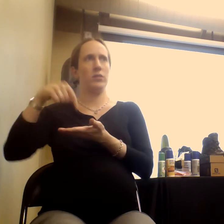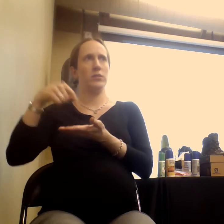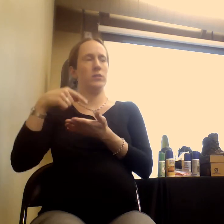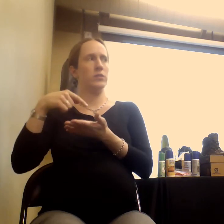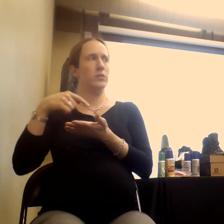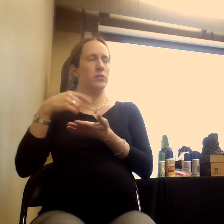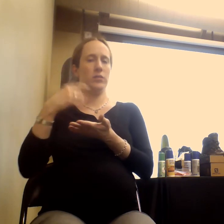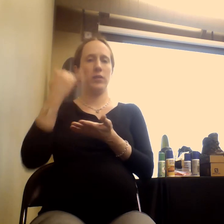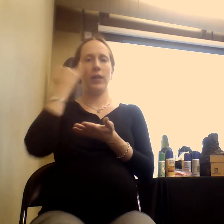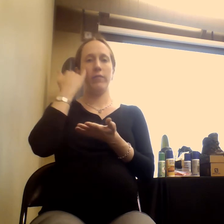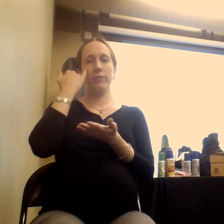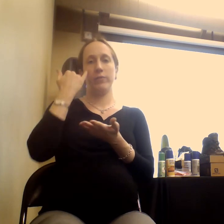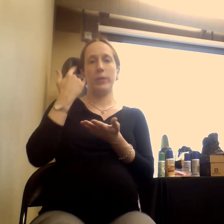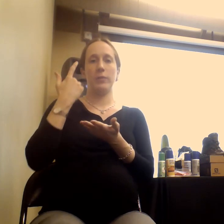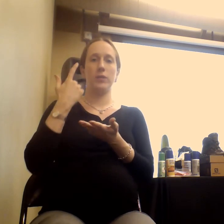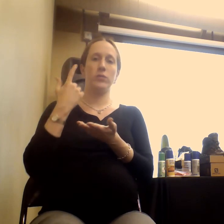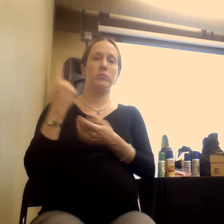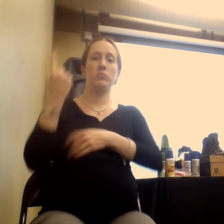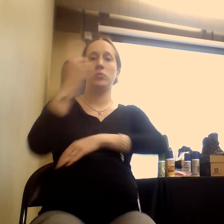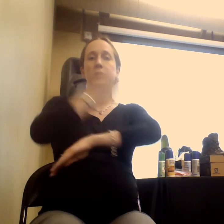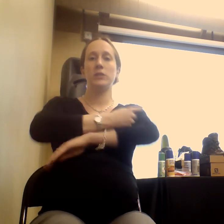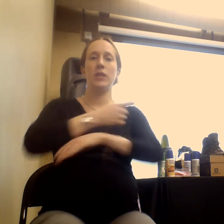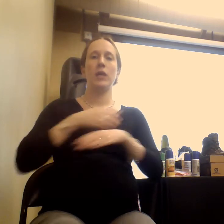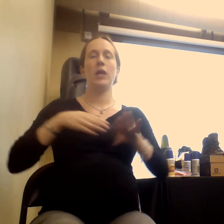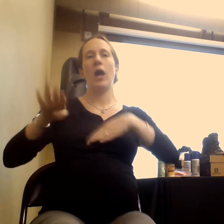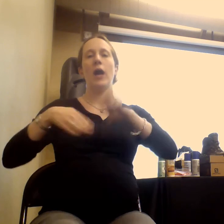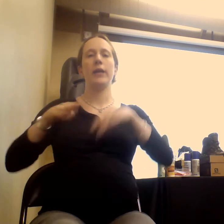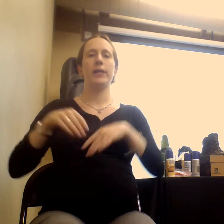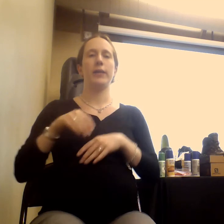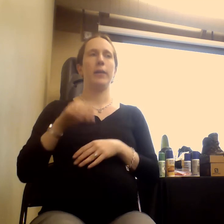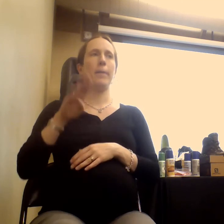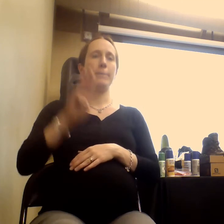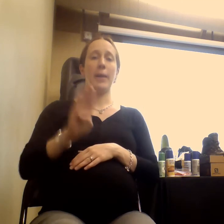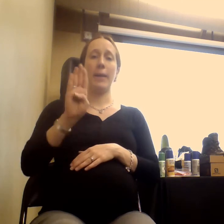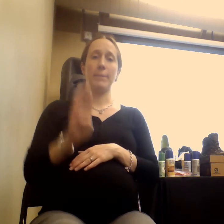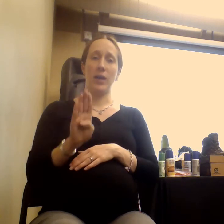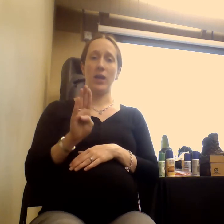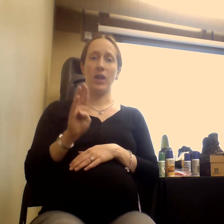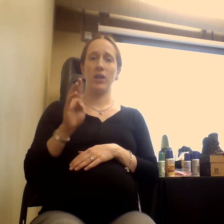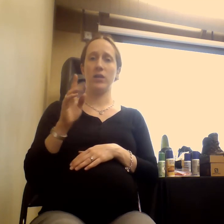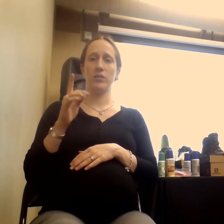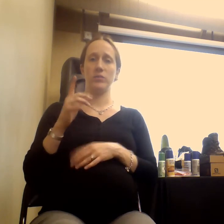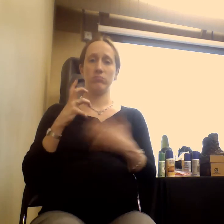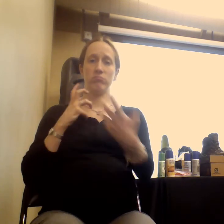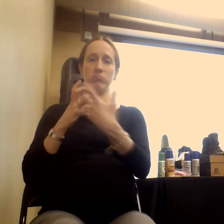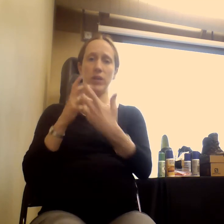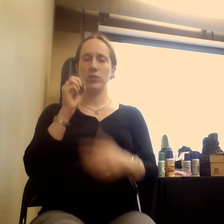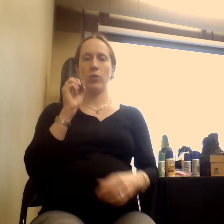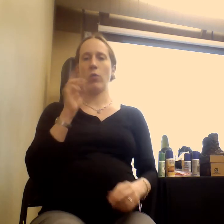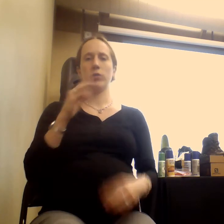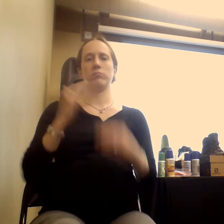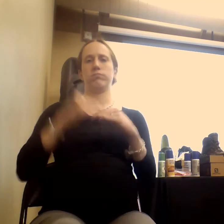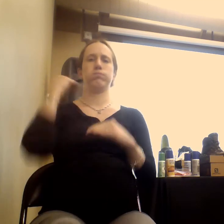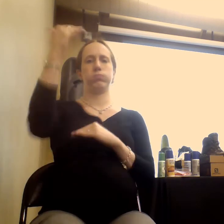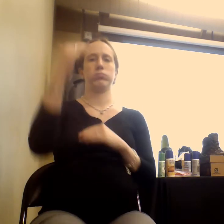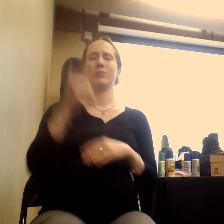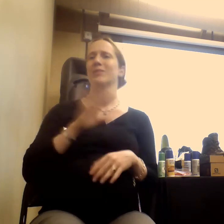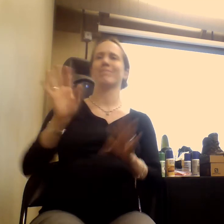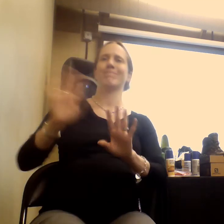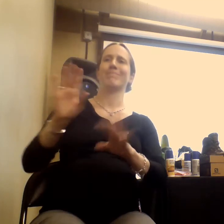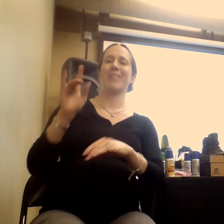day hiking at Big Bend, or will this be overkill? No, that would be overkill. That's for ice. Okay, and in the same context, I was told